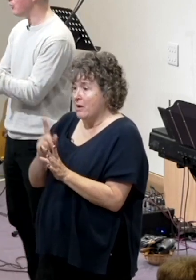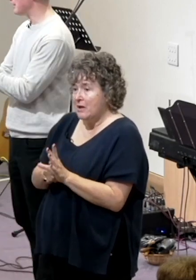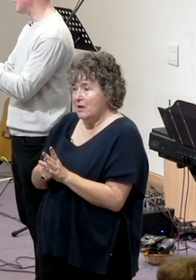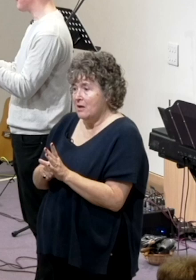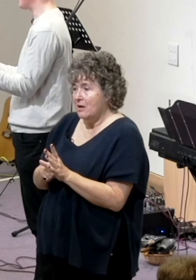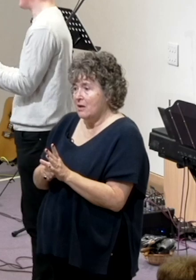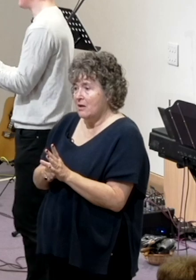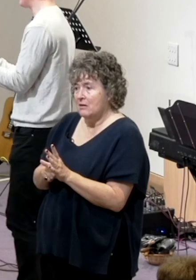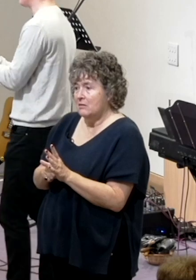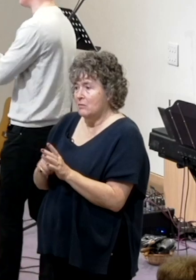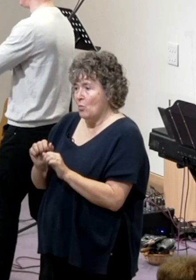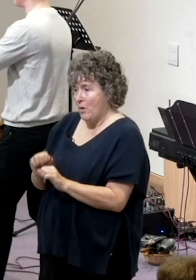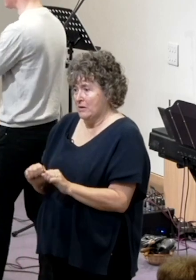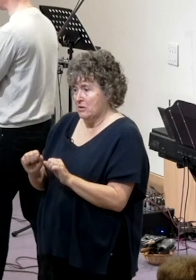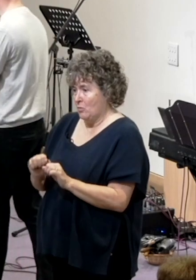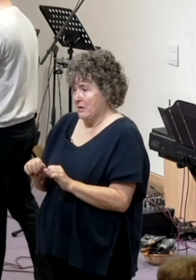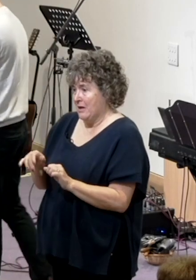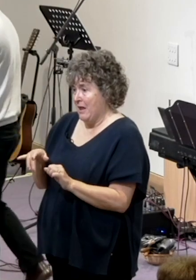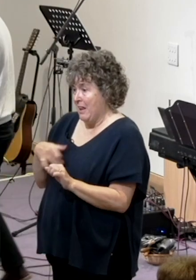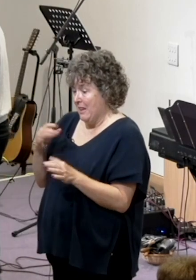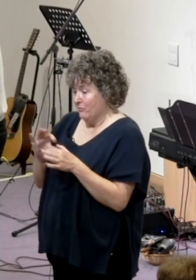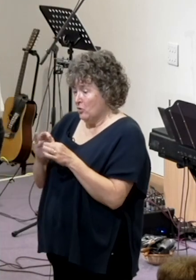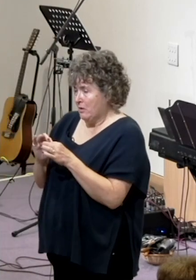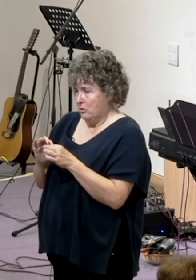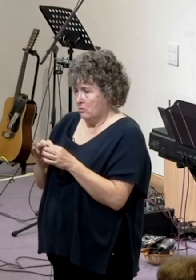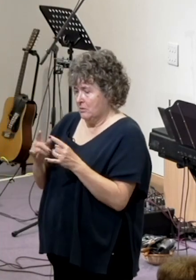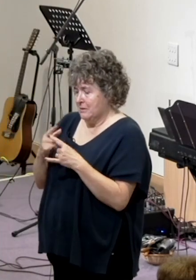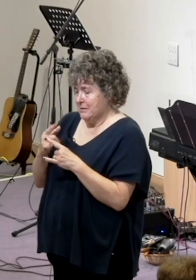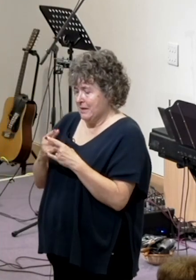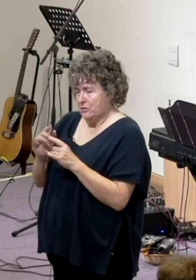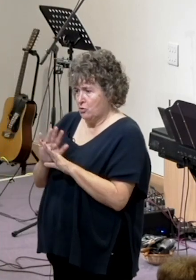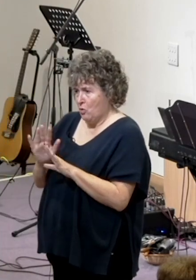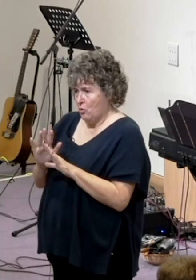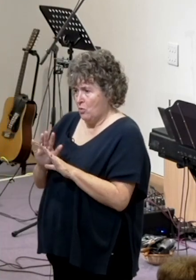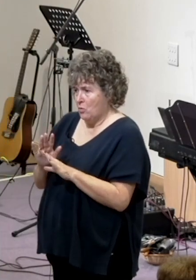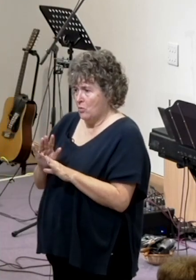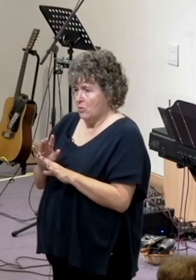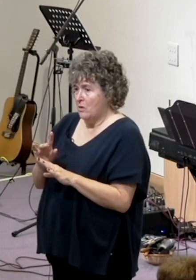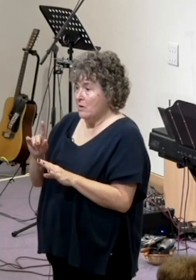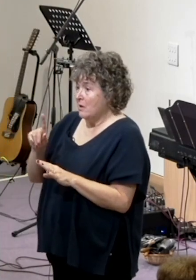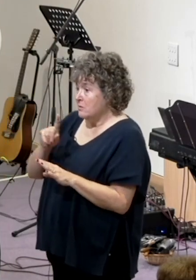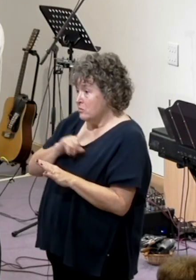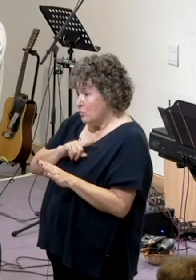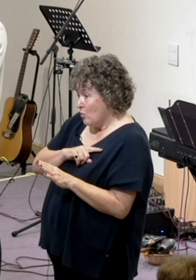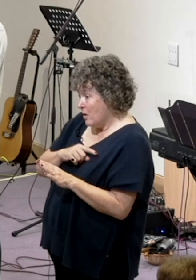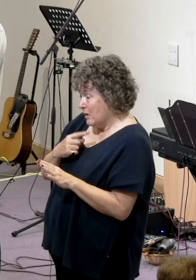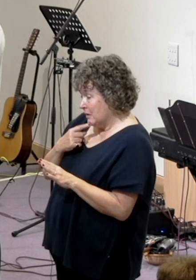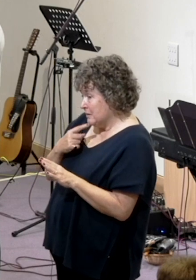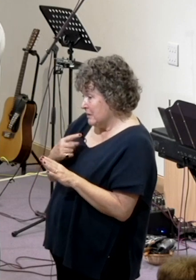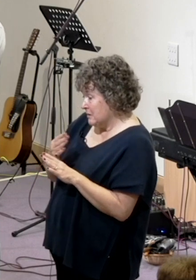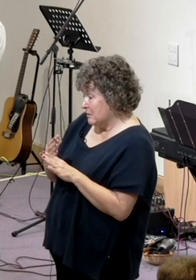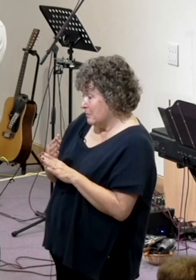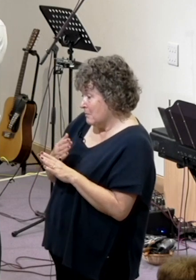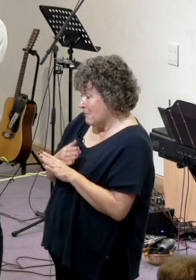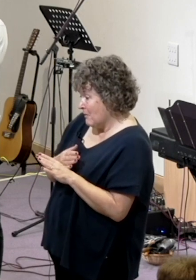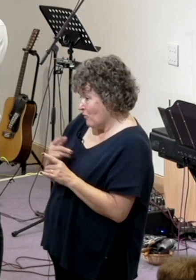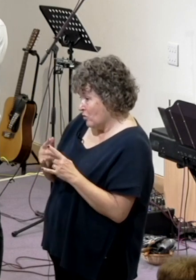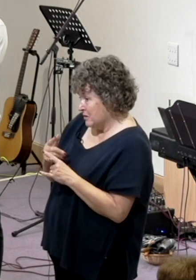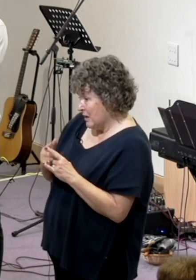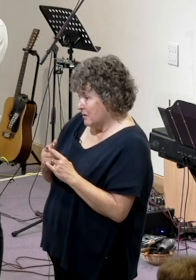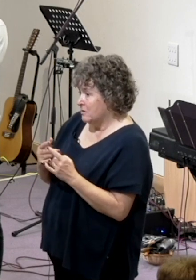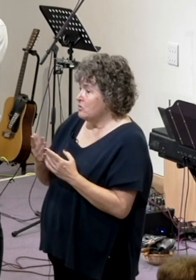couple wouldn't live together, they wouldn't have a sexual relationship, which is why in verse 18 it says this was before they came